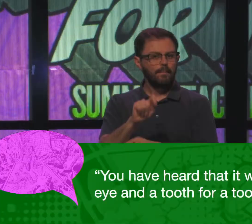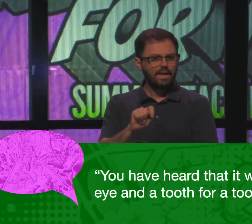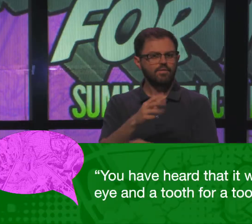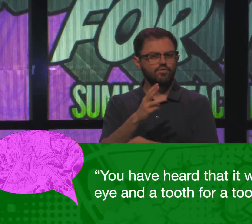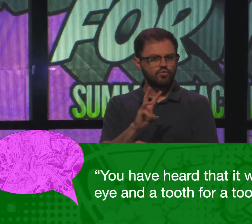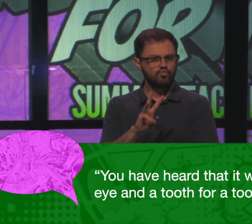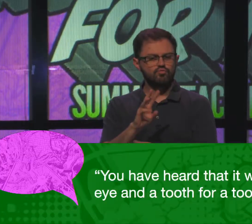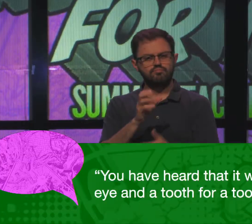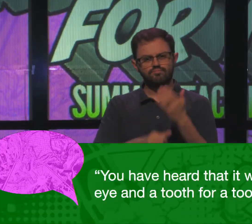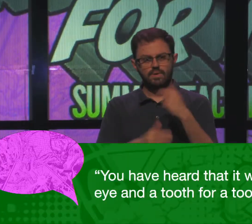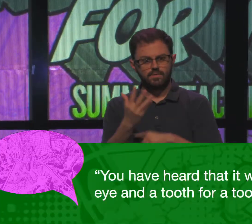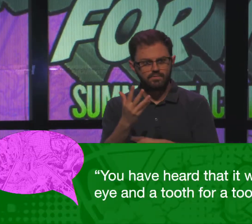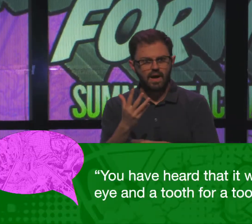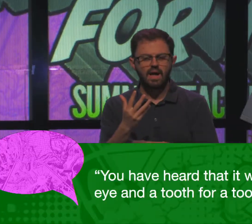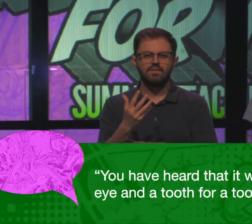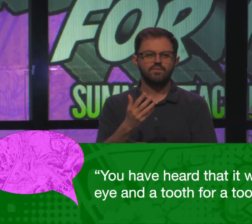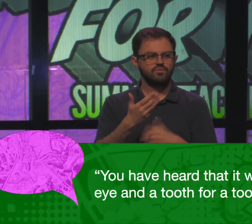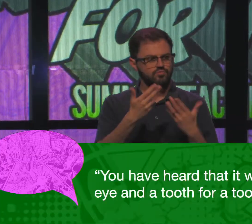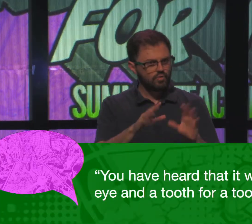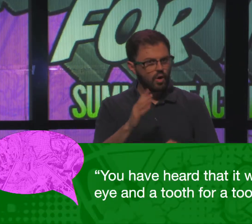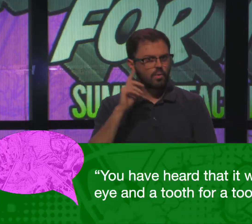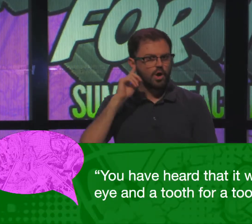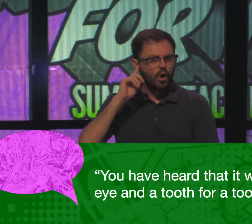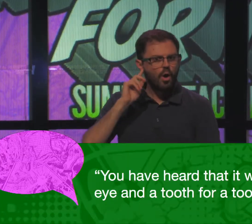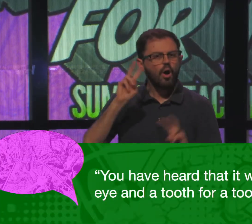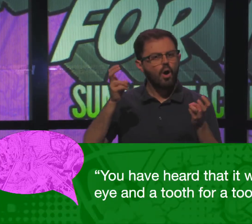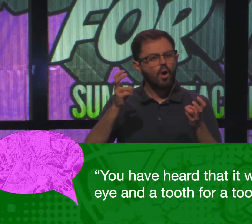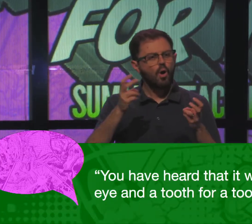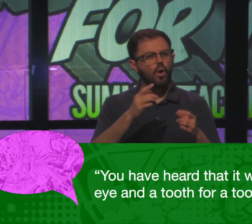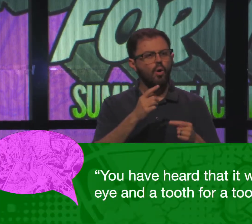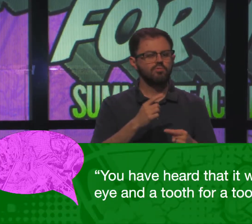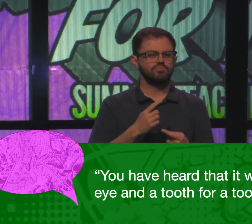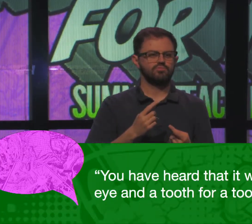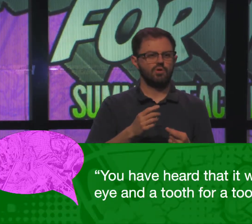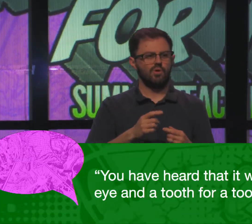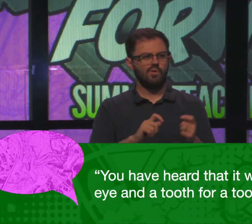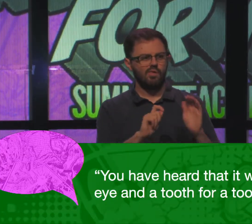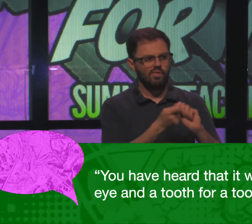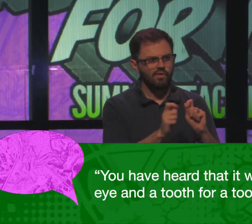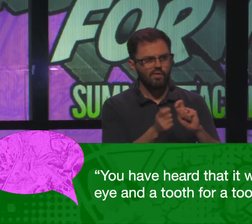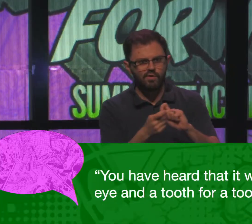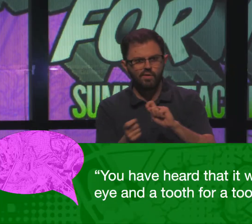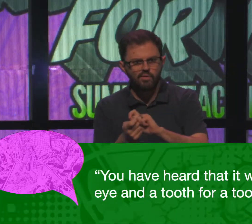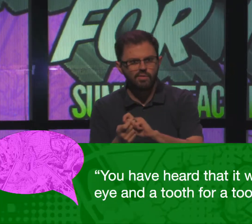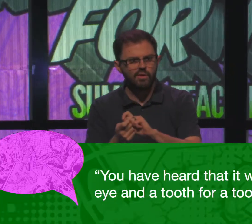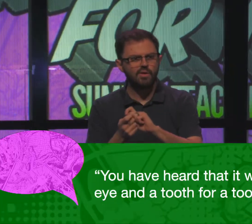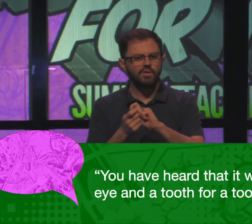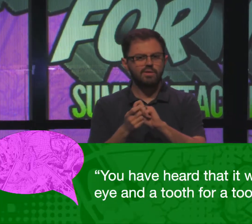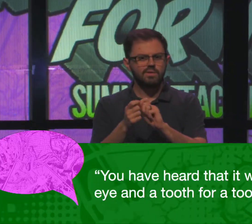eye for an eye and a tooth for a tooth. This is one we kind of like, but if we lived like this, what would happen? Nobody would have any eyes or teeth.